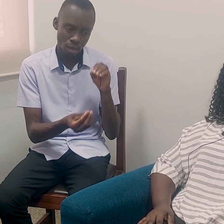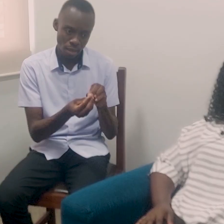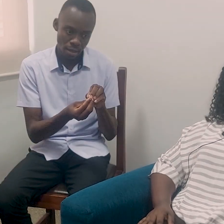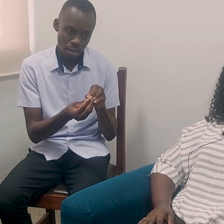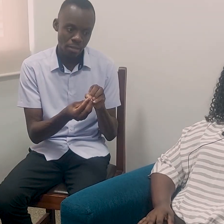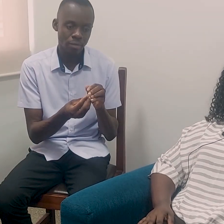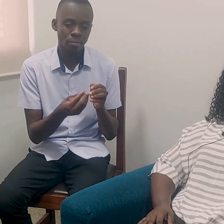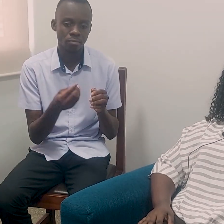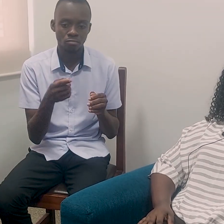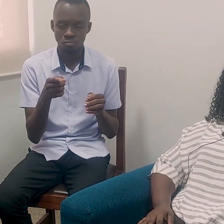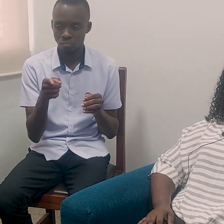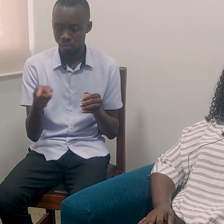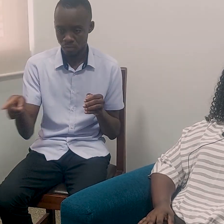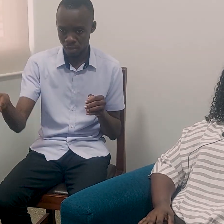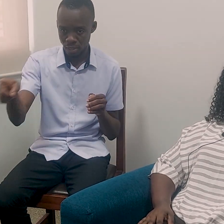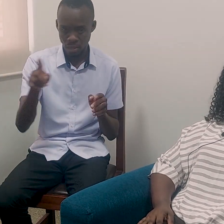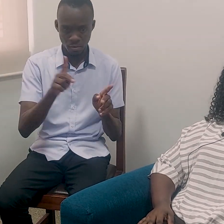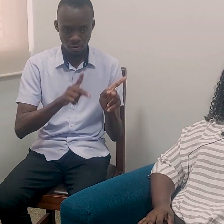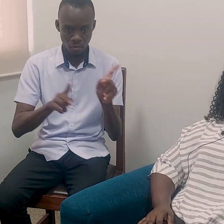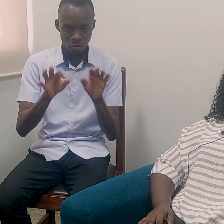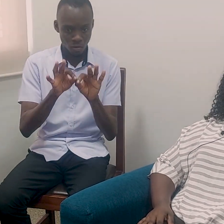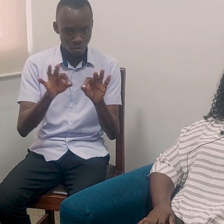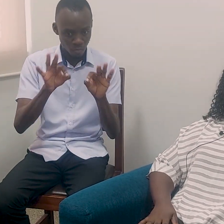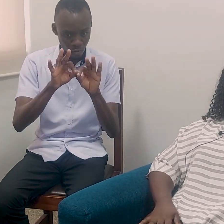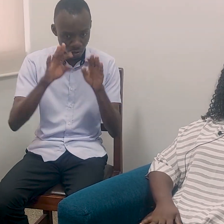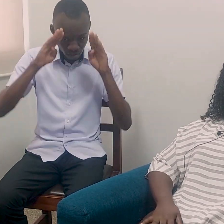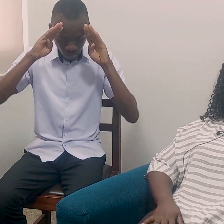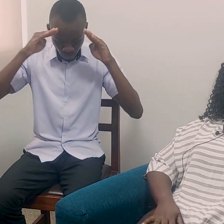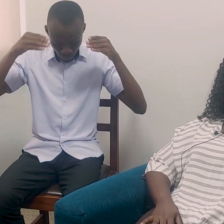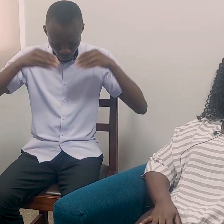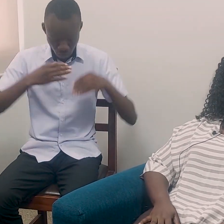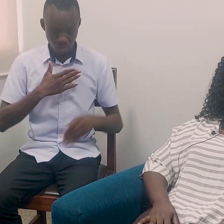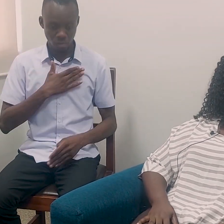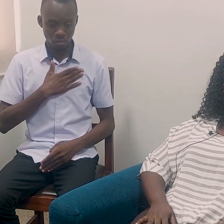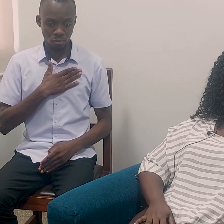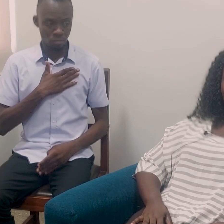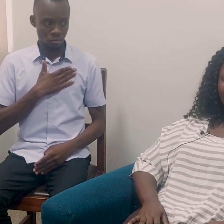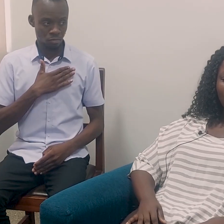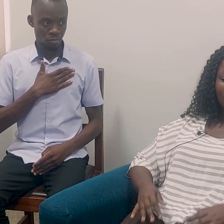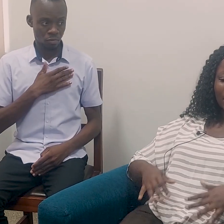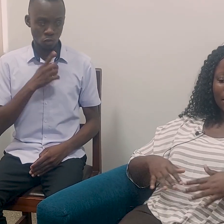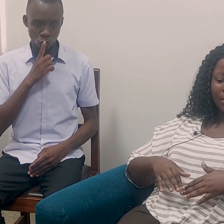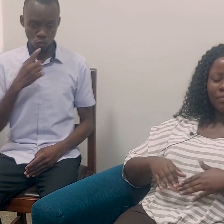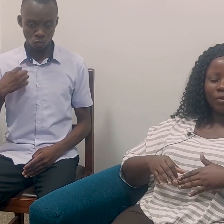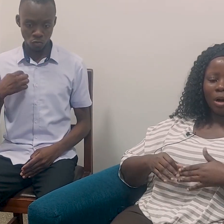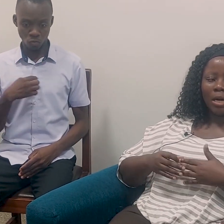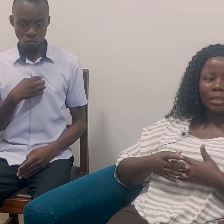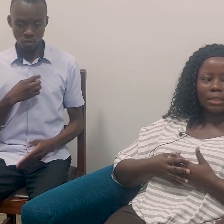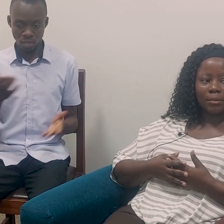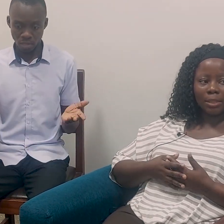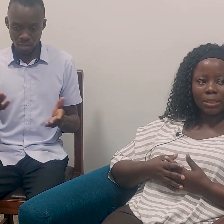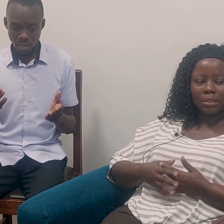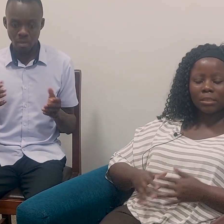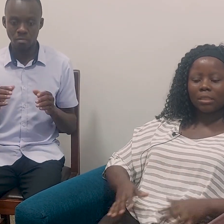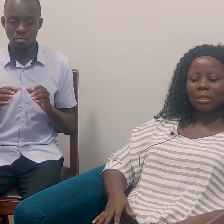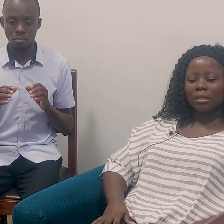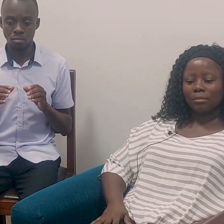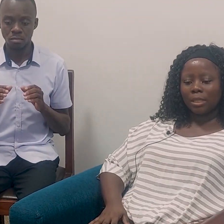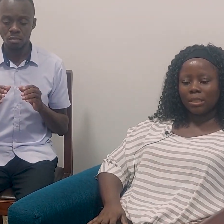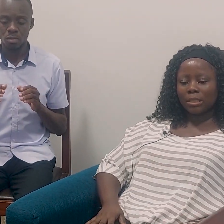people should prioritize themselves. I know we are in a community where we came in for